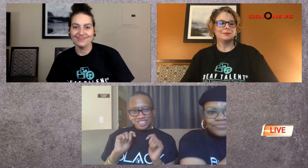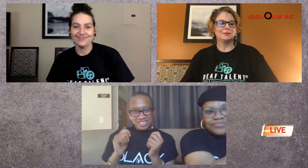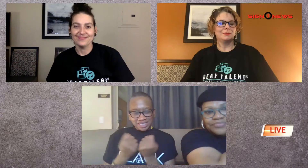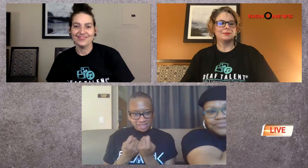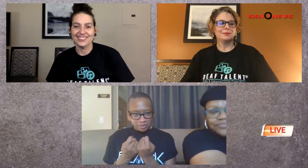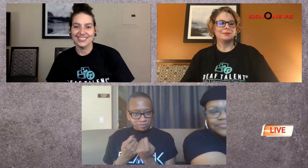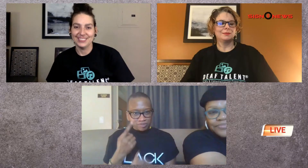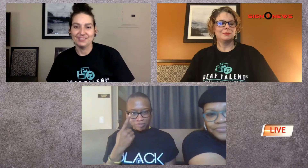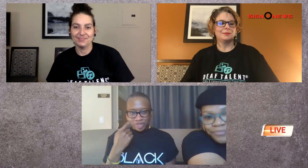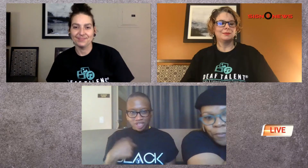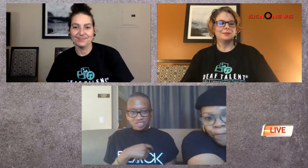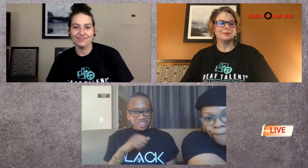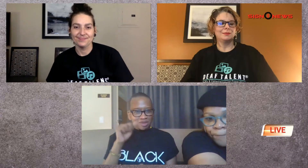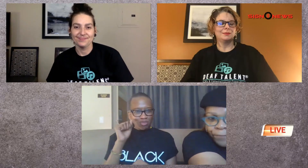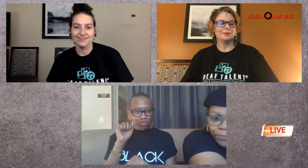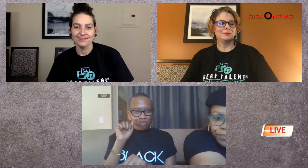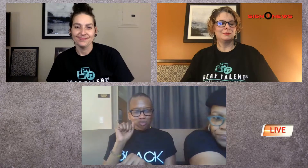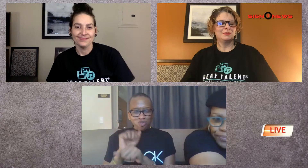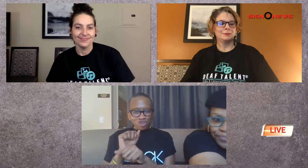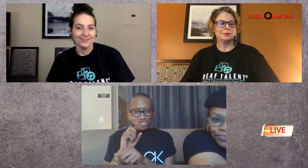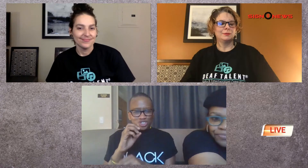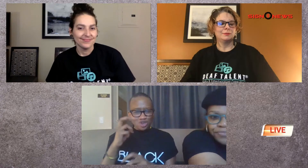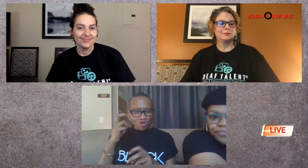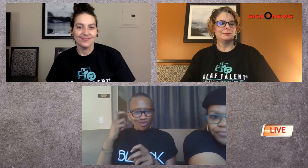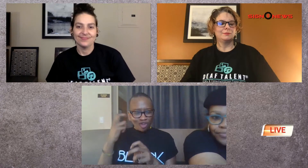I feel very proud of our team